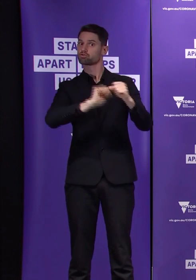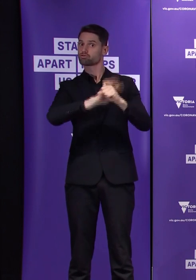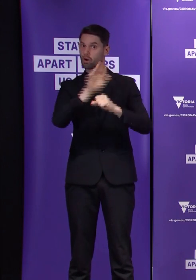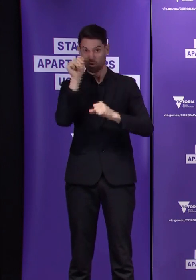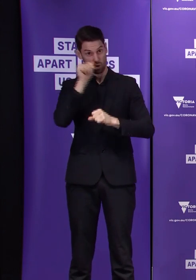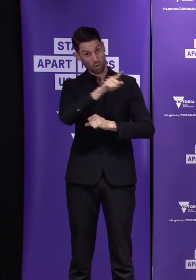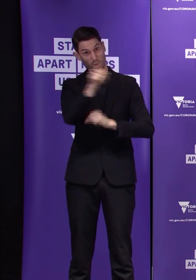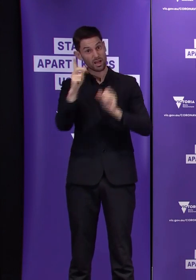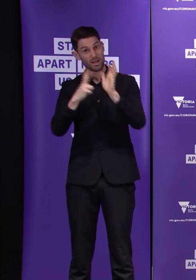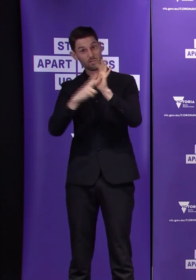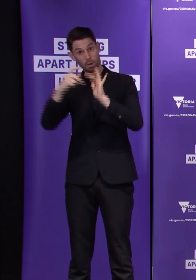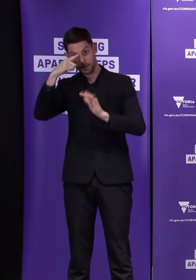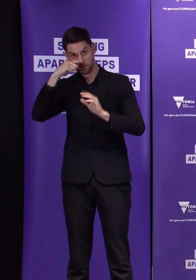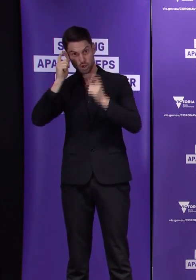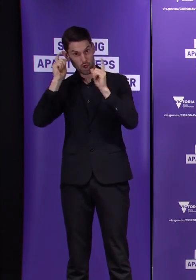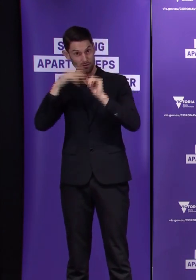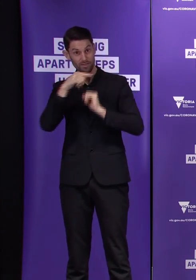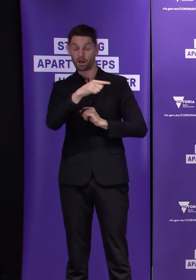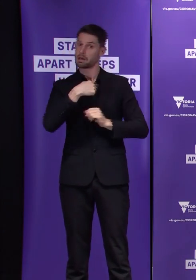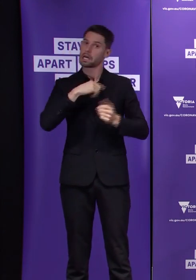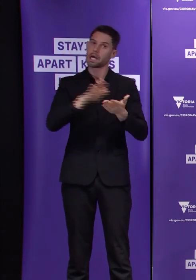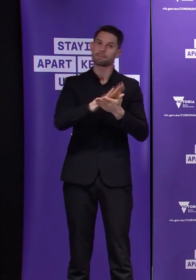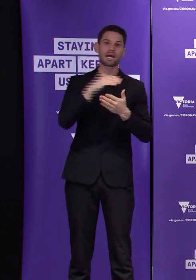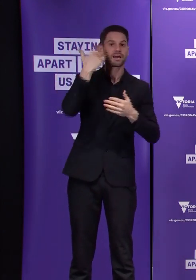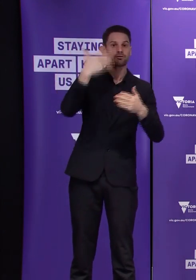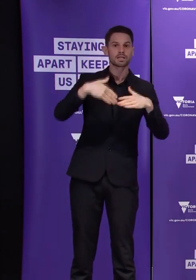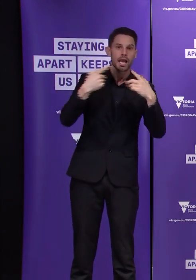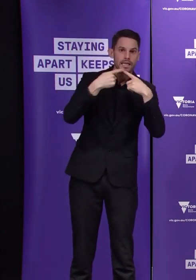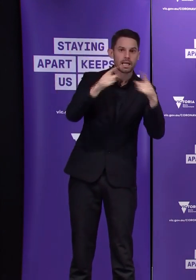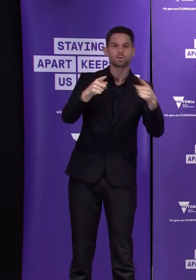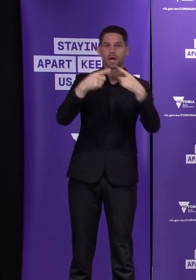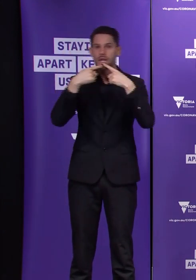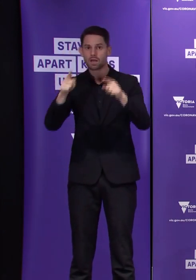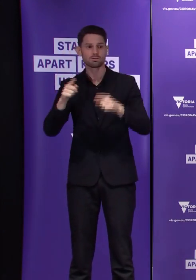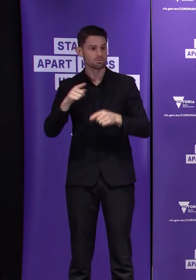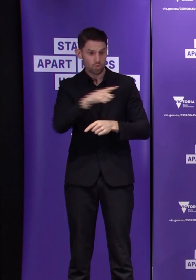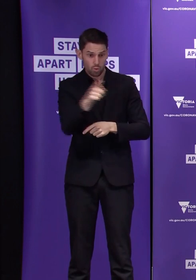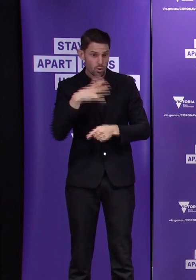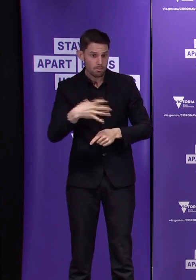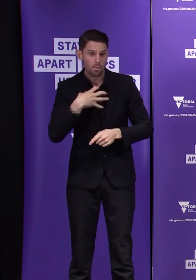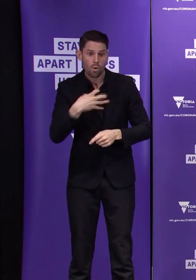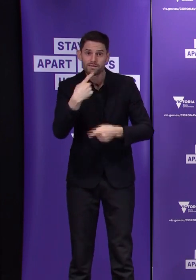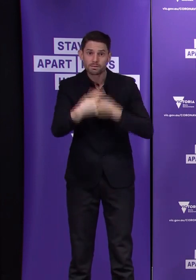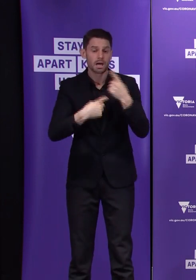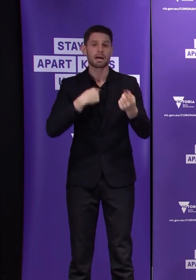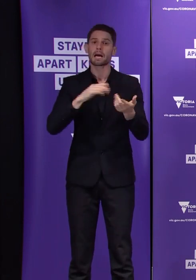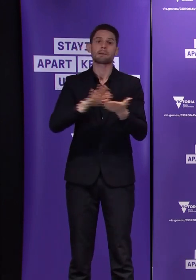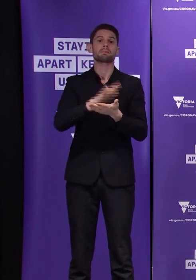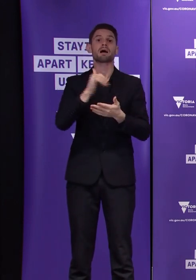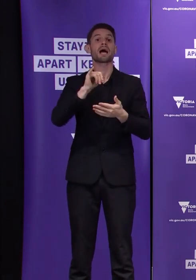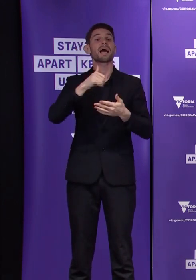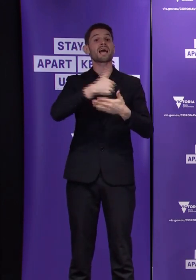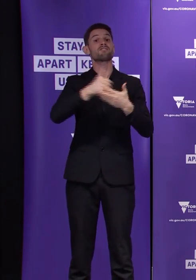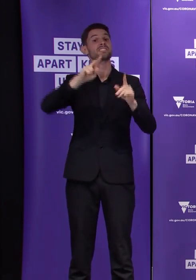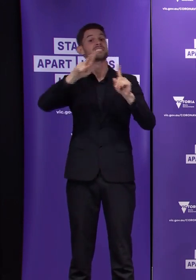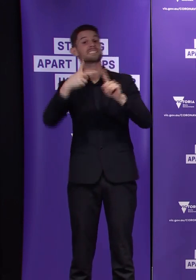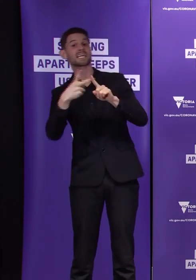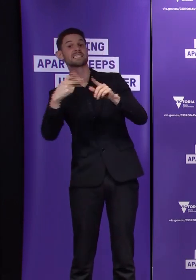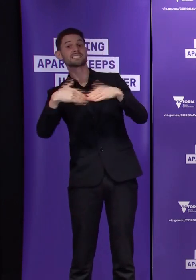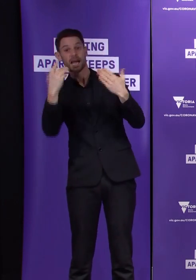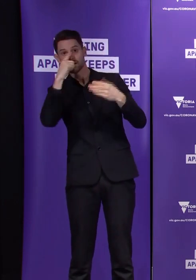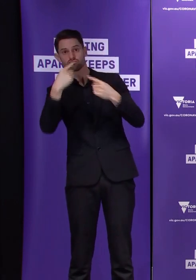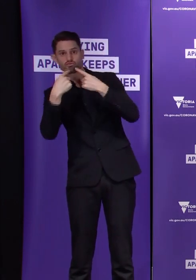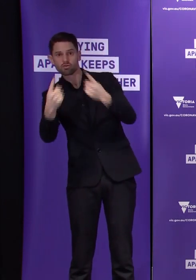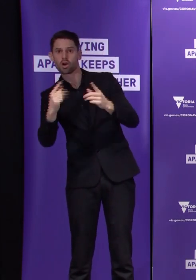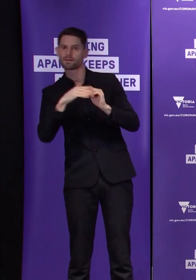residents. If there's more that we can add in terms of updates each day or every few days, then of course we're more than happy to